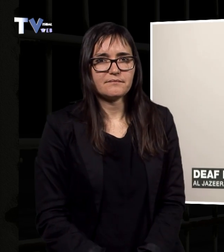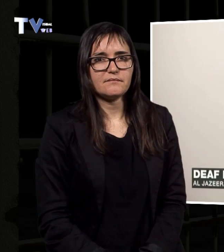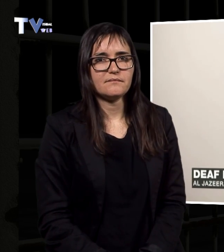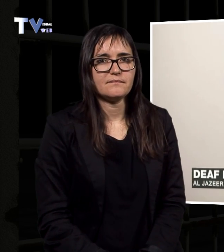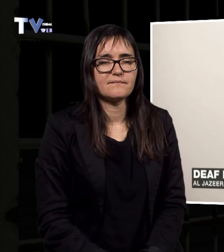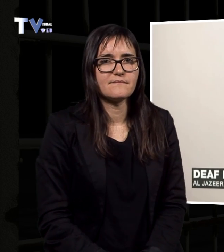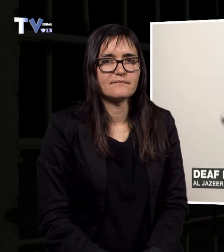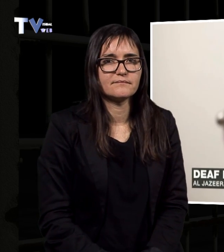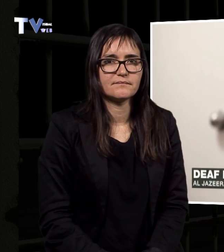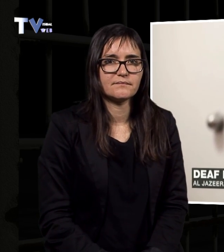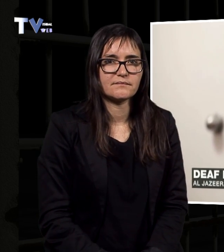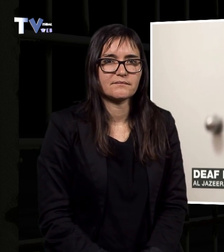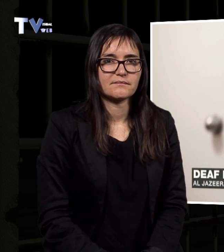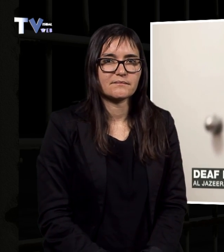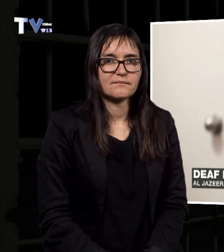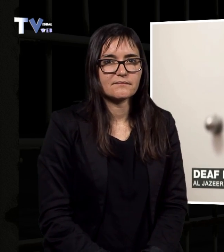I'm fighting.